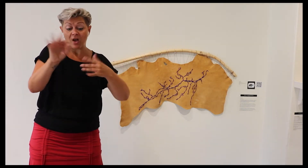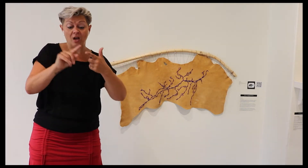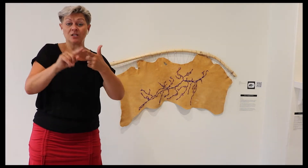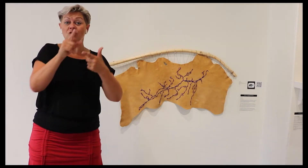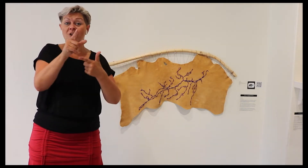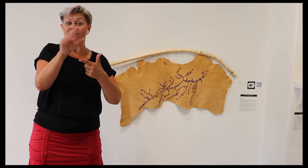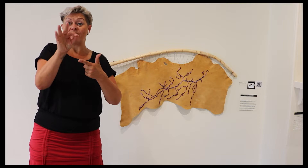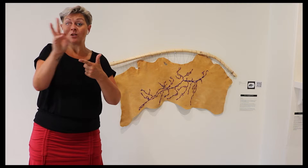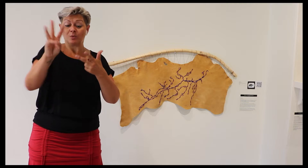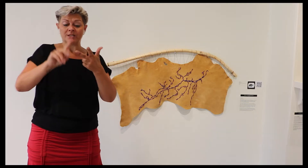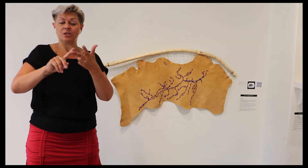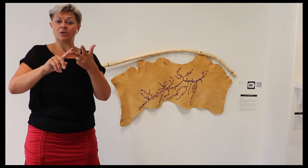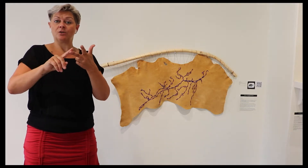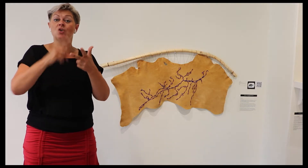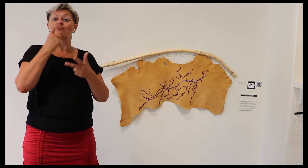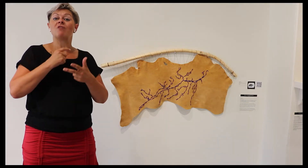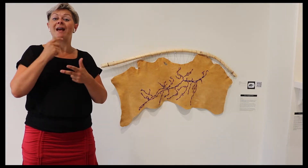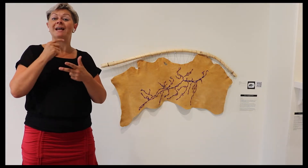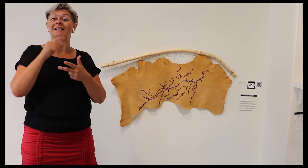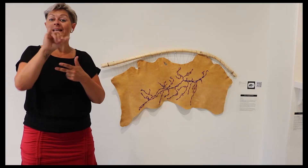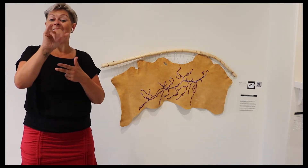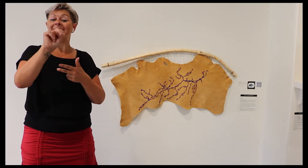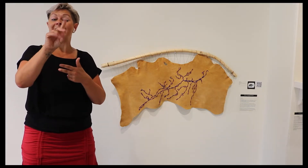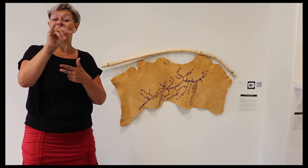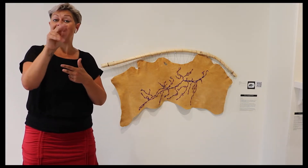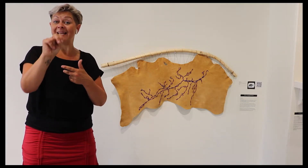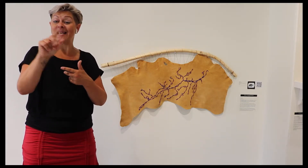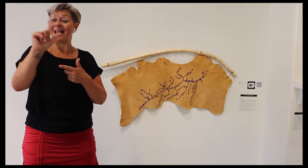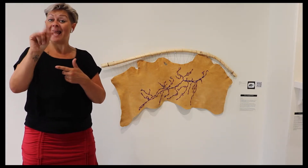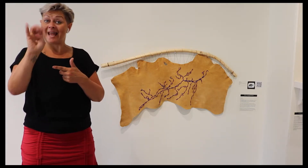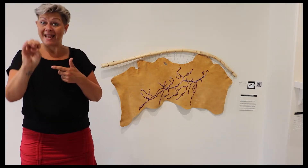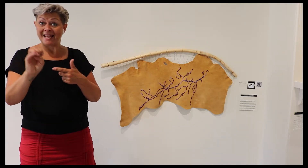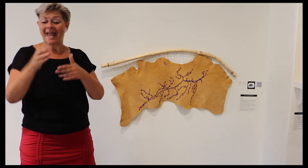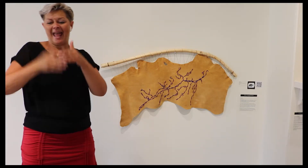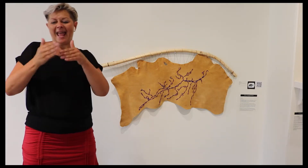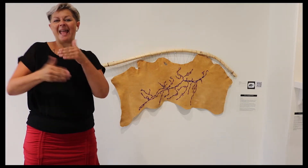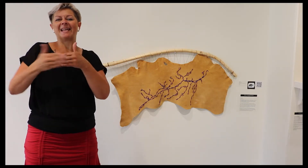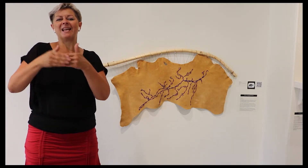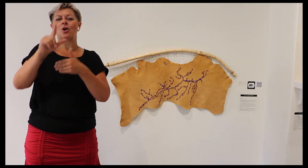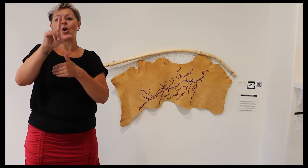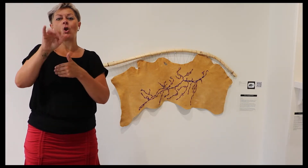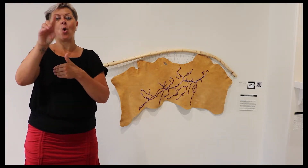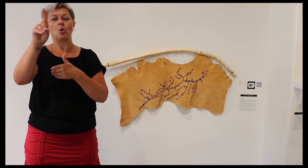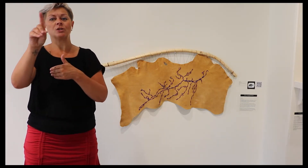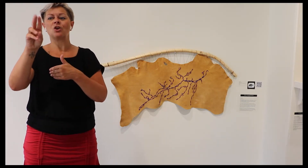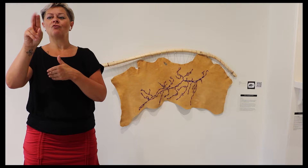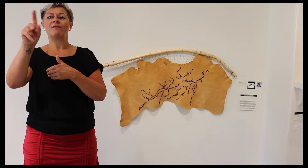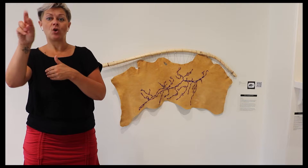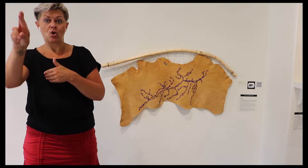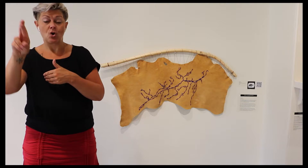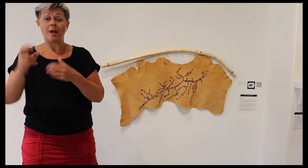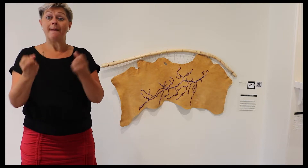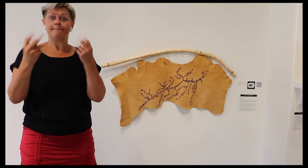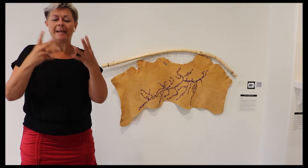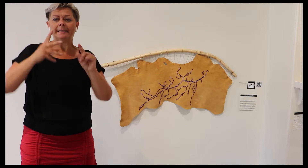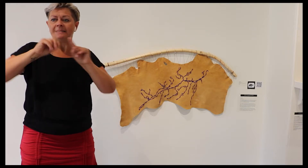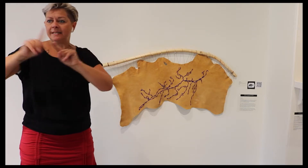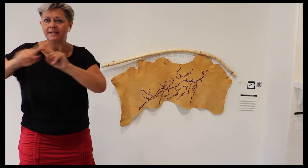Lake, and ends near Lloyd's River. There are also many tributaries above and below the river. These are